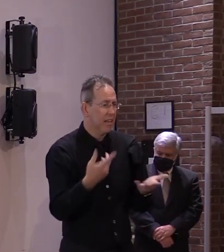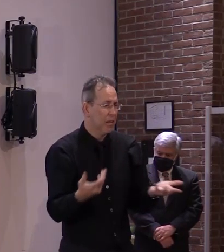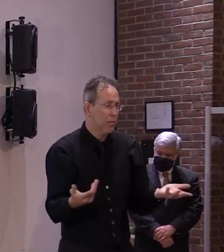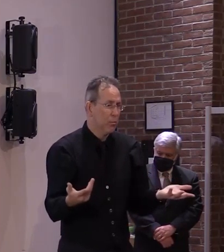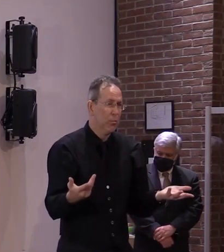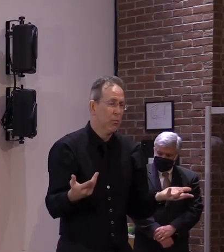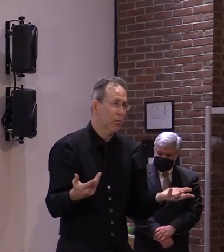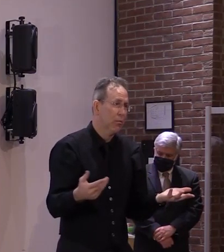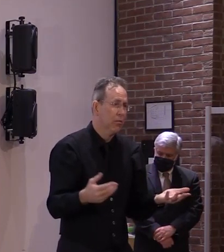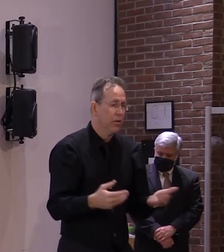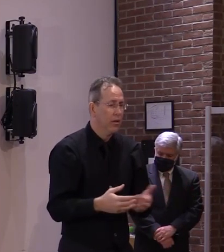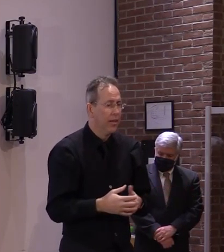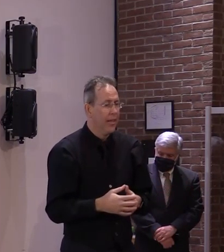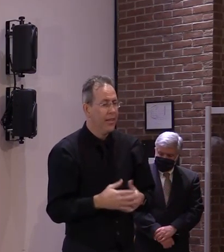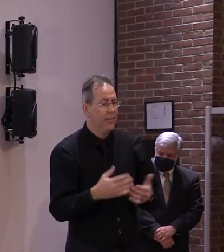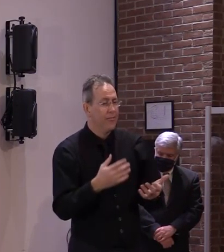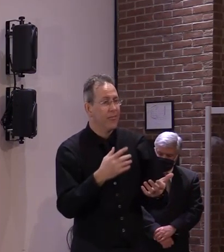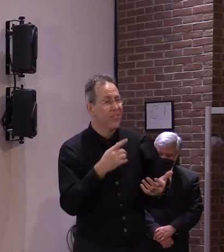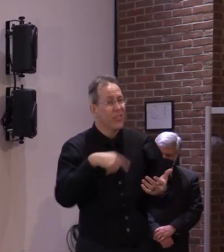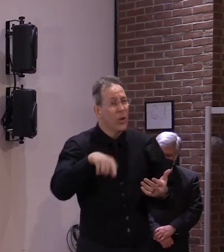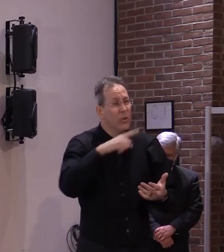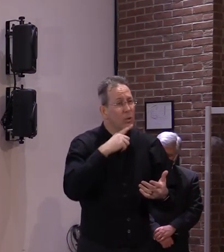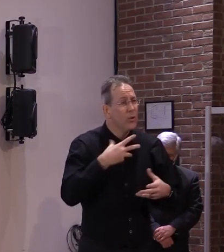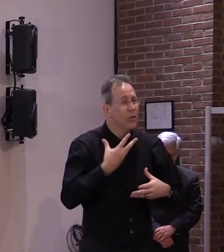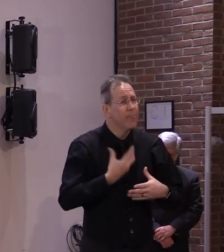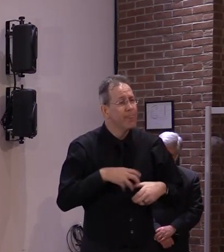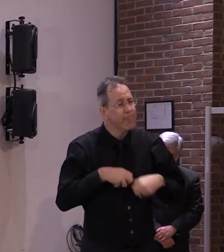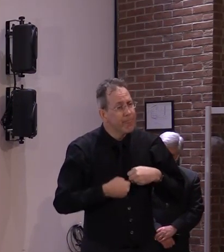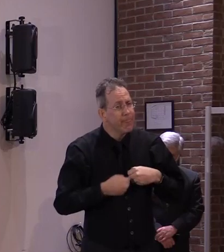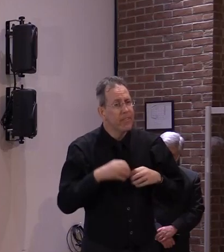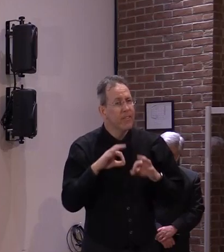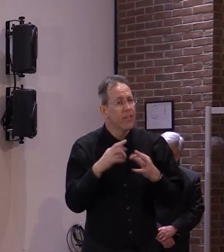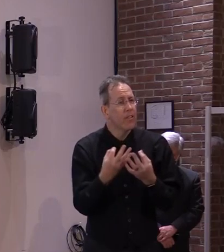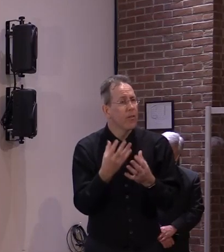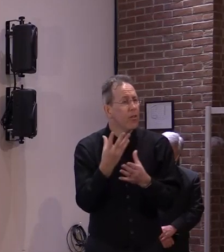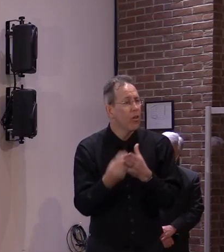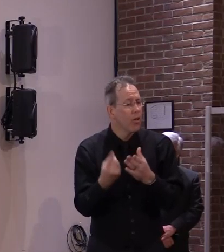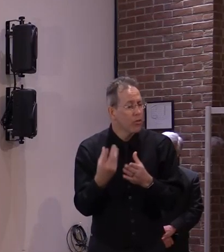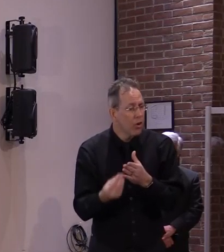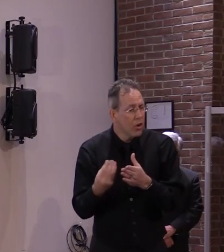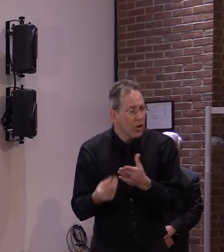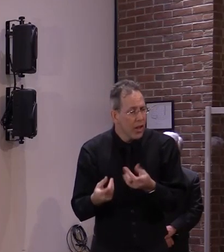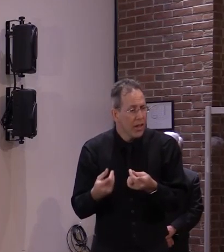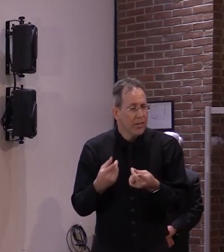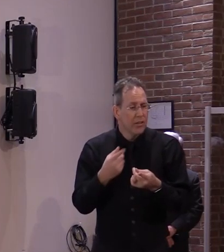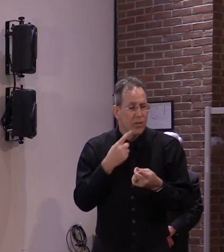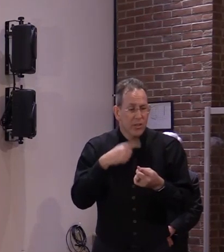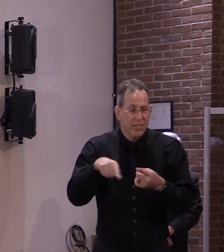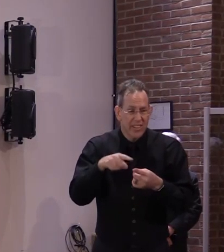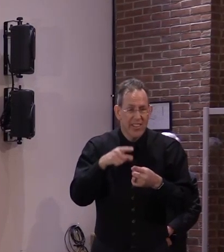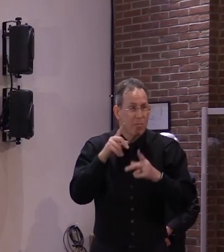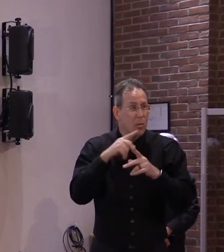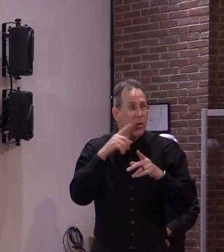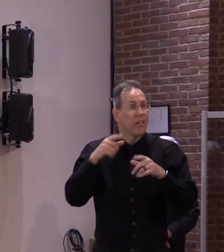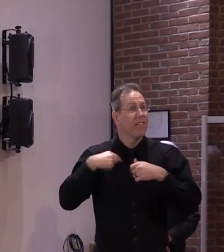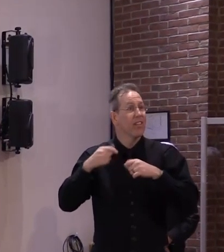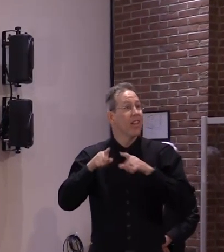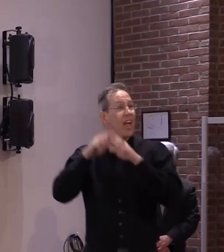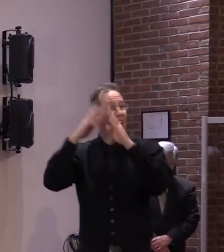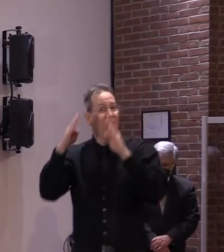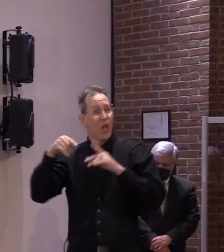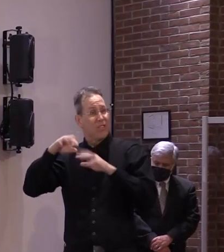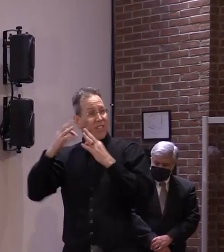mourning can gather in family units who are all exposed to one another every day of the week and seat together, but they should still